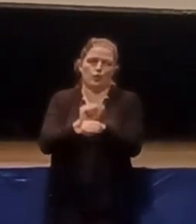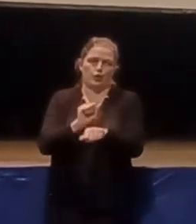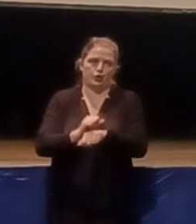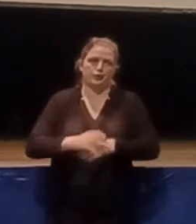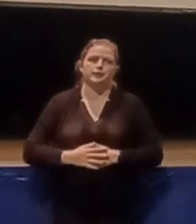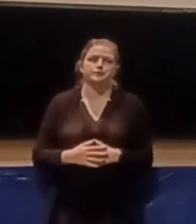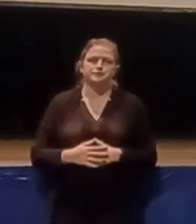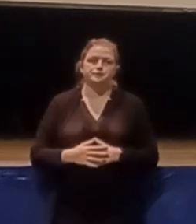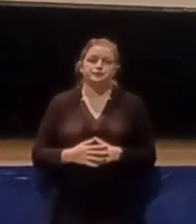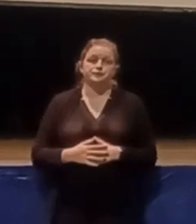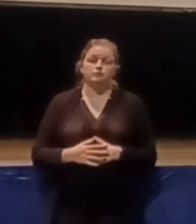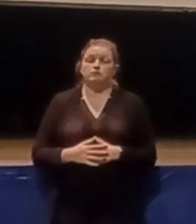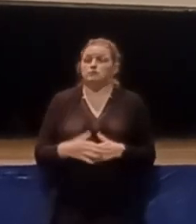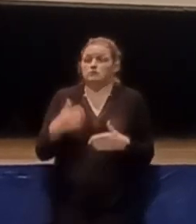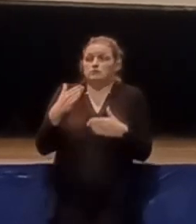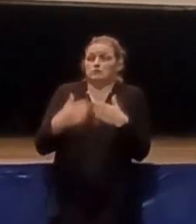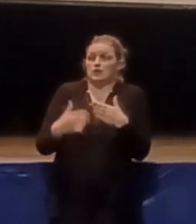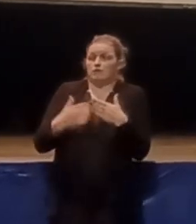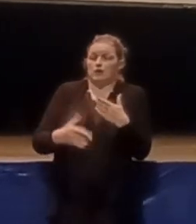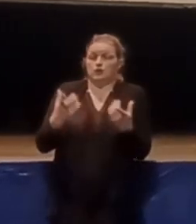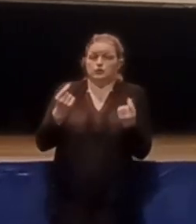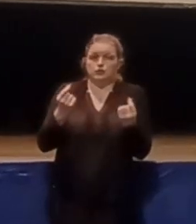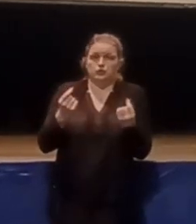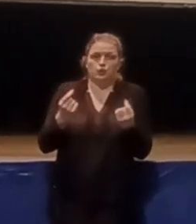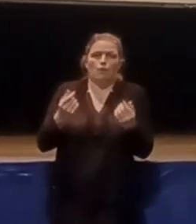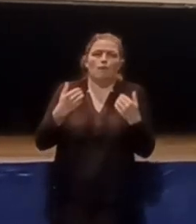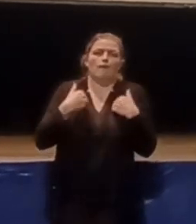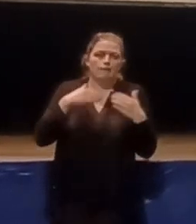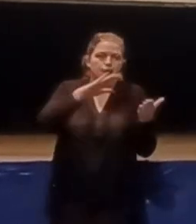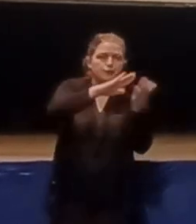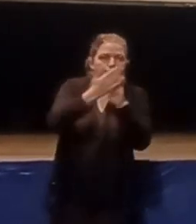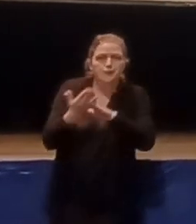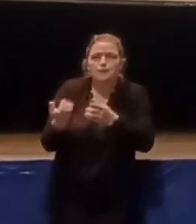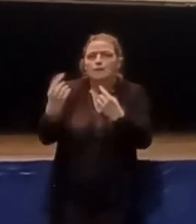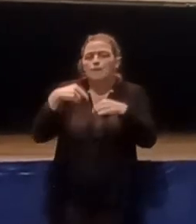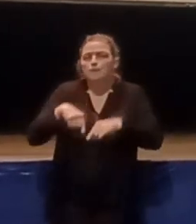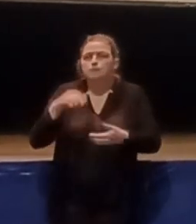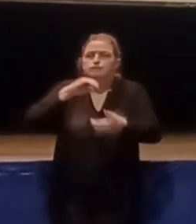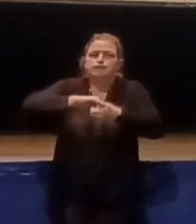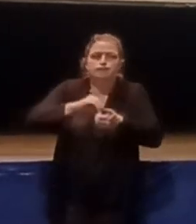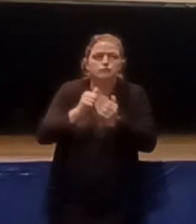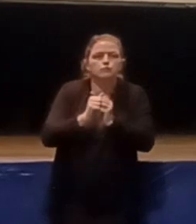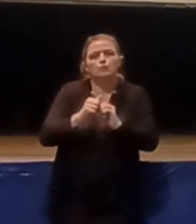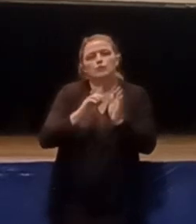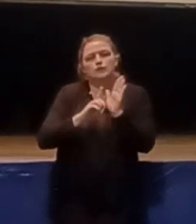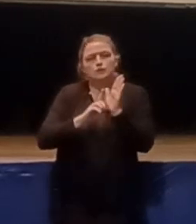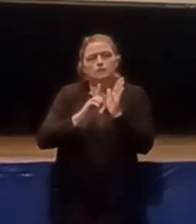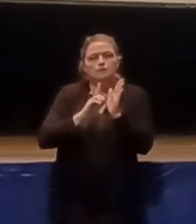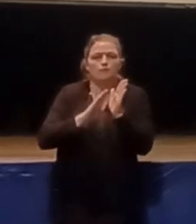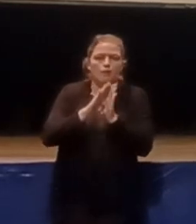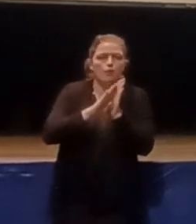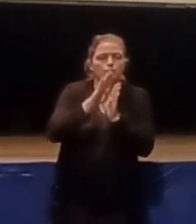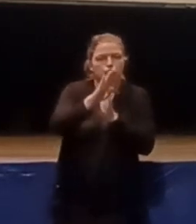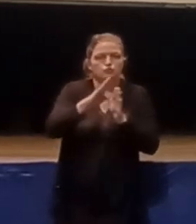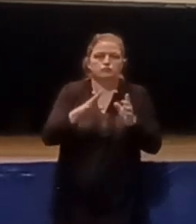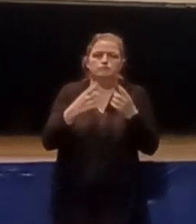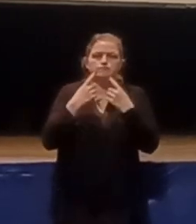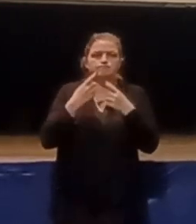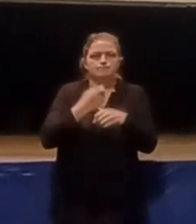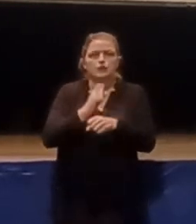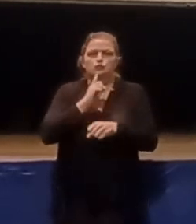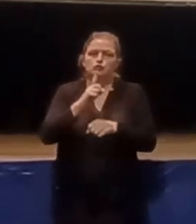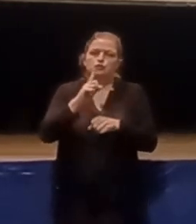finally, we would also have the community be with us in facilitating the selection of the developer that would help to execute that vision in the long